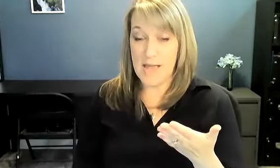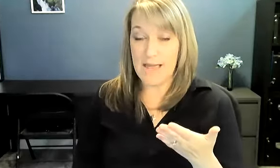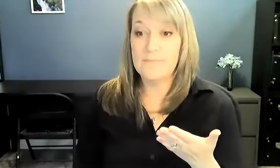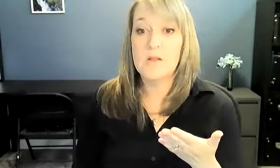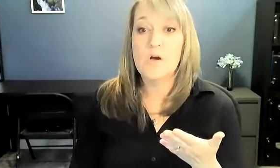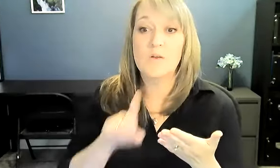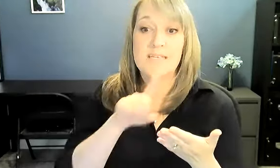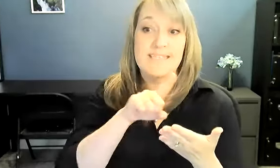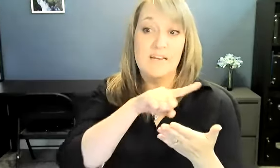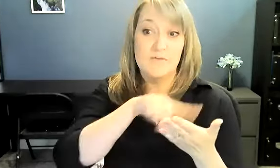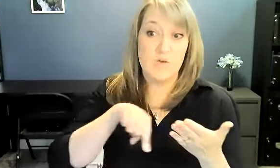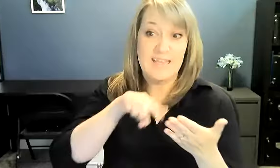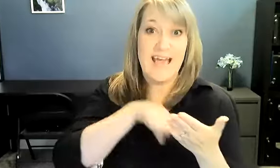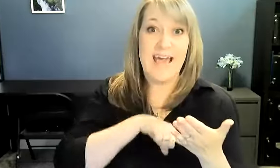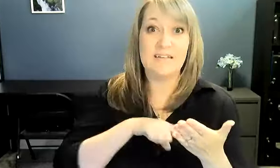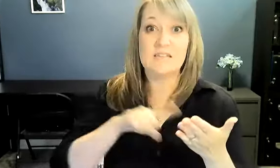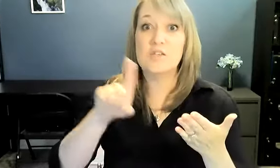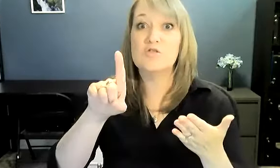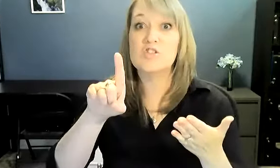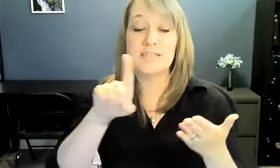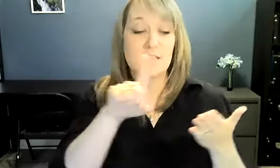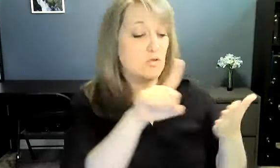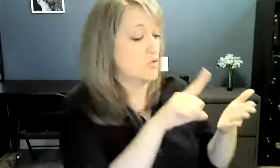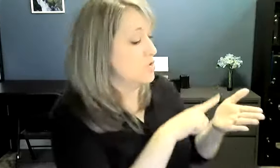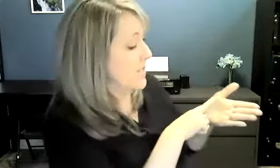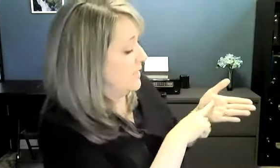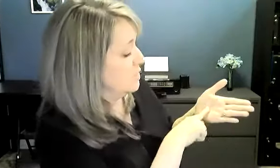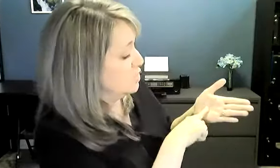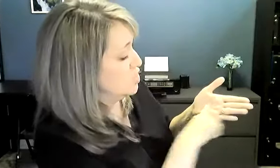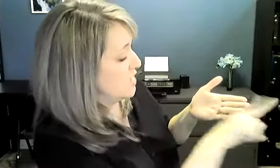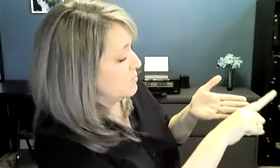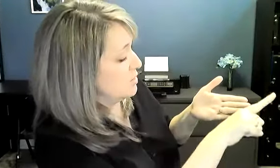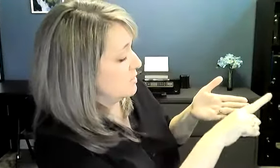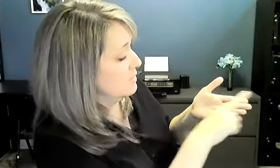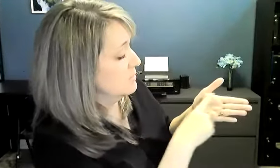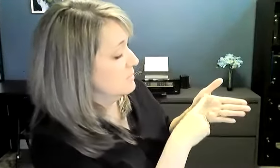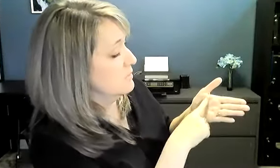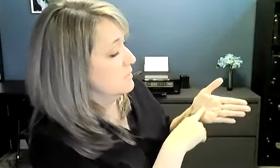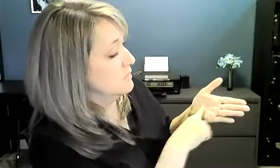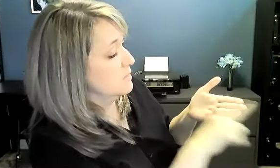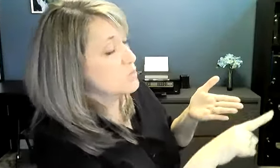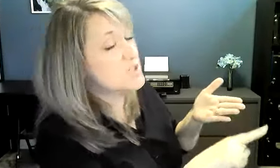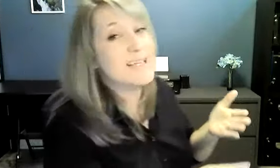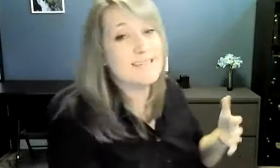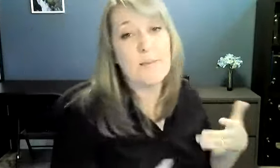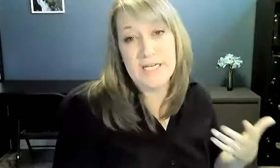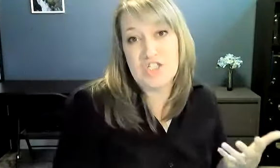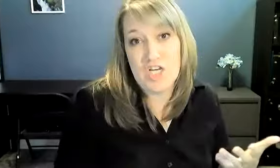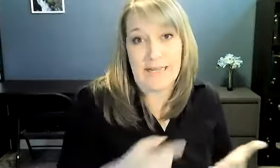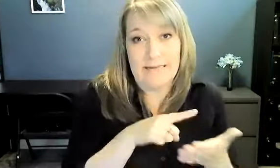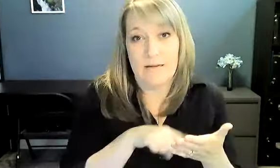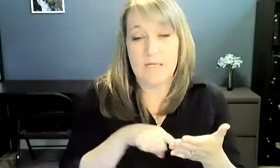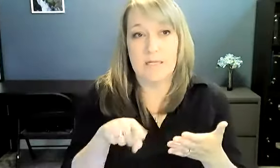way, only instead of doing the X, you just do a check mark, which means I'm going to check it. I'm not going